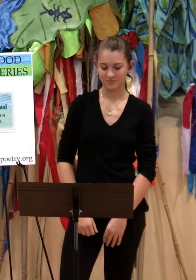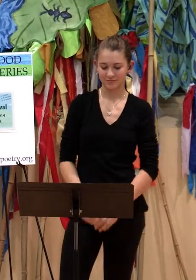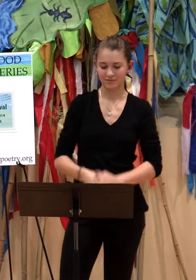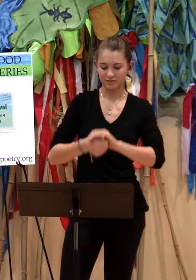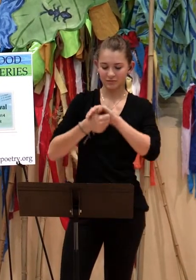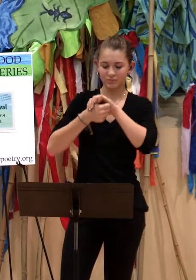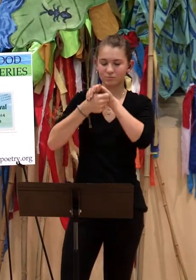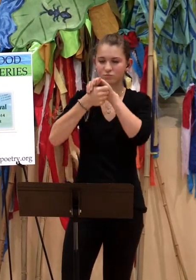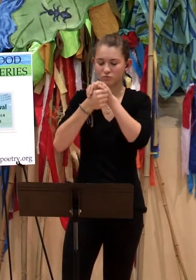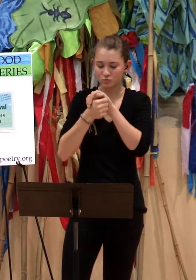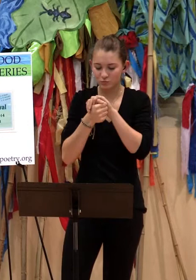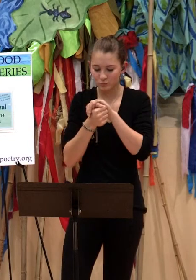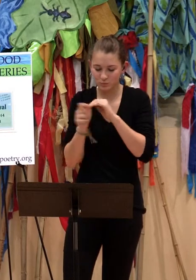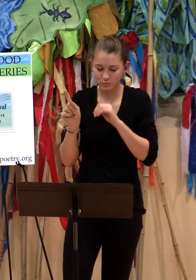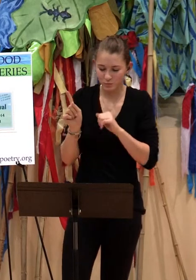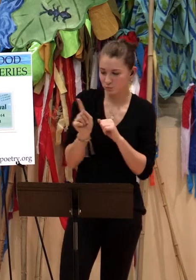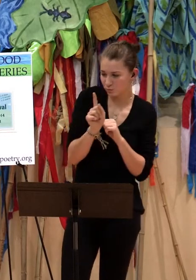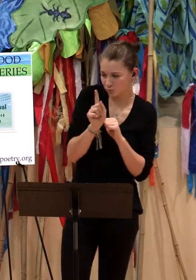is entitled Turtle.